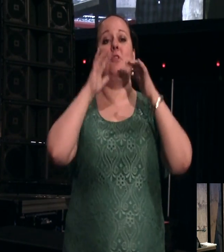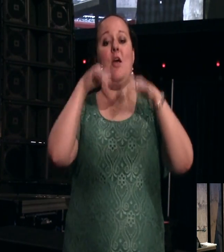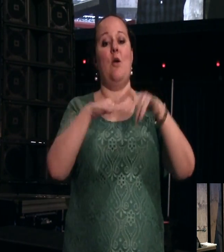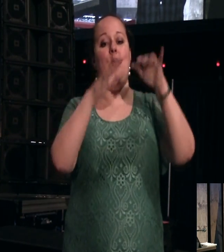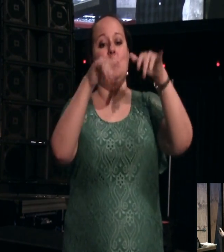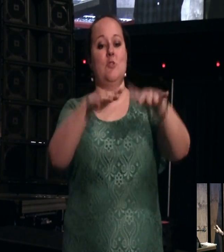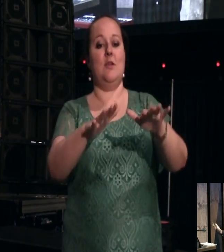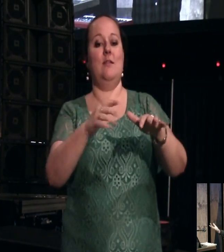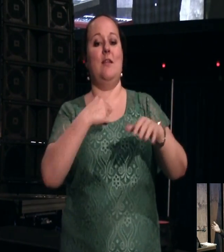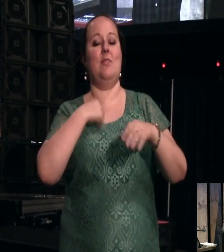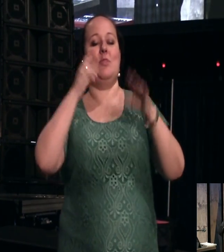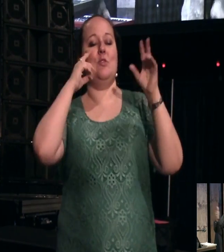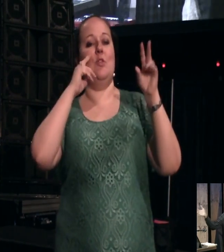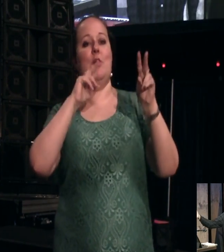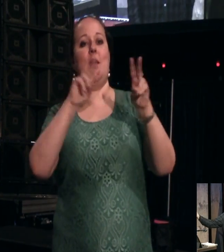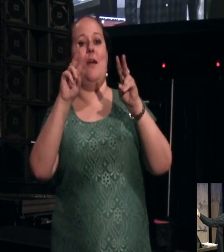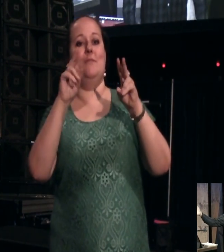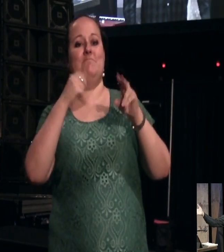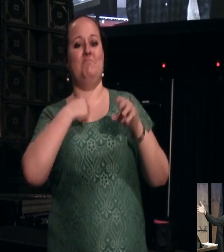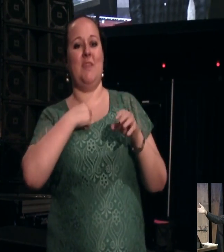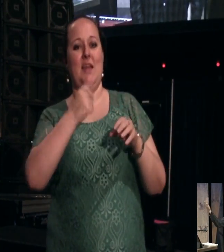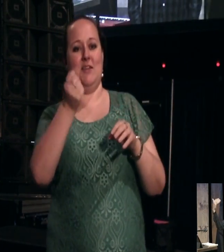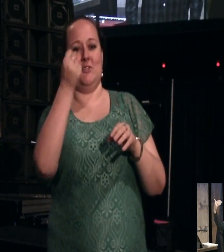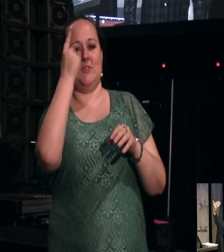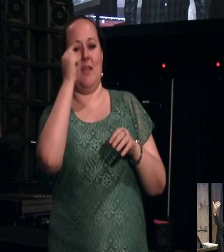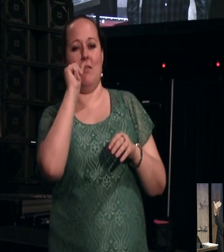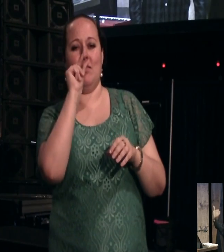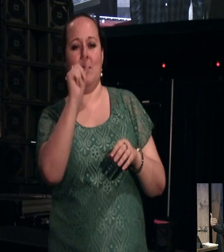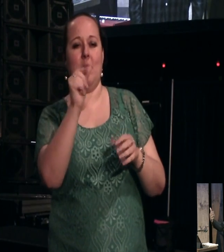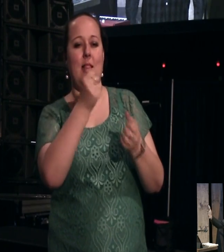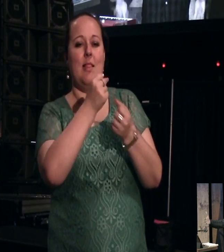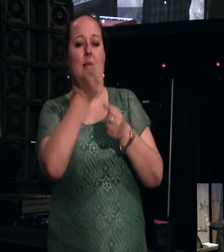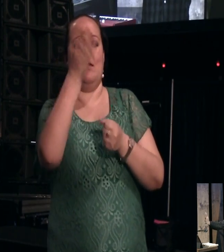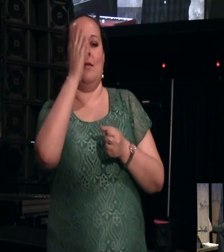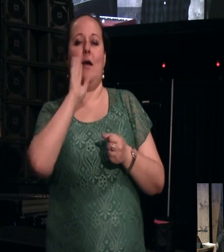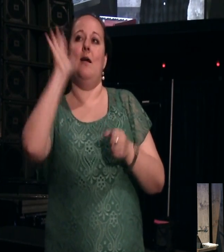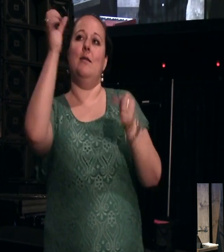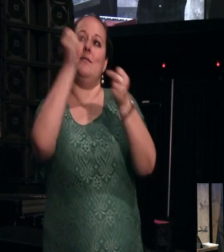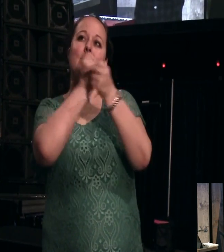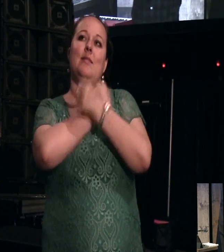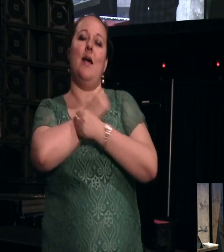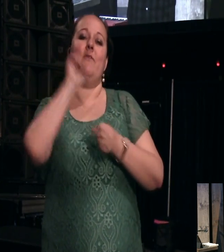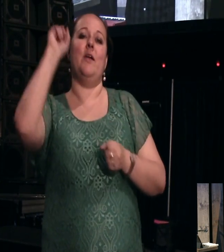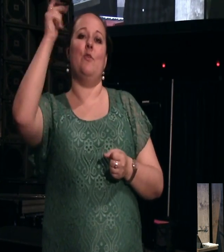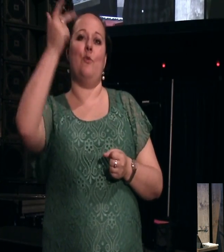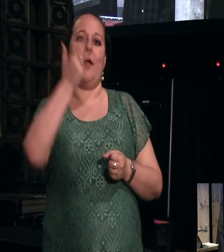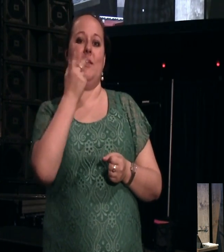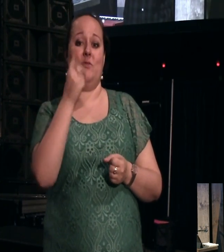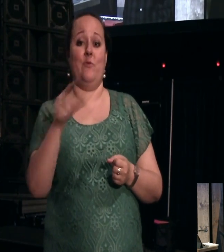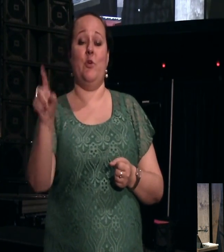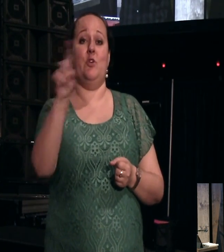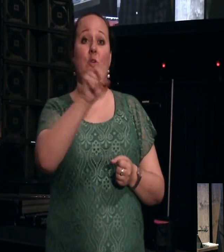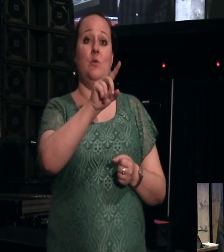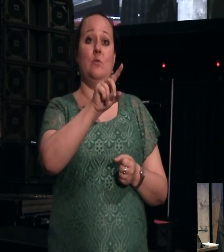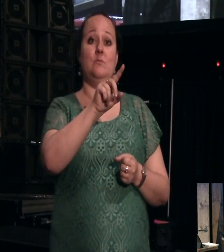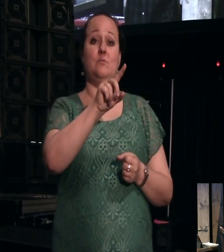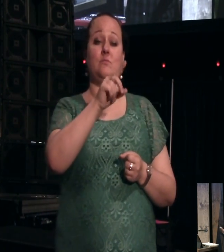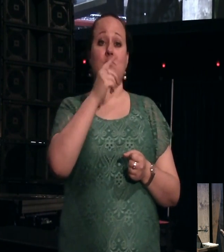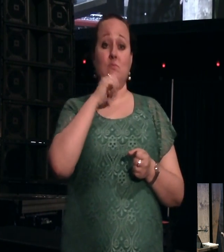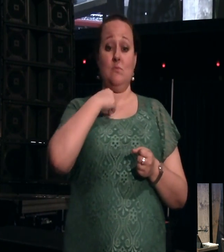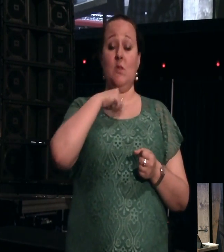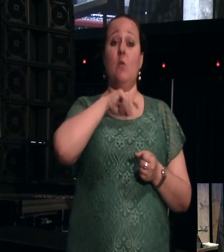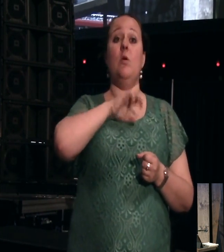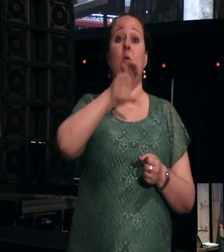creator is like. So you can go to the ocean and look out and get a glimpse of God's love and grace for you. You think